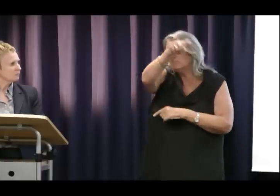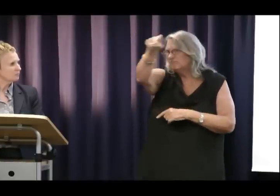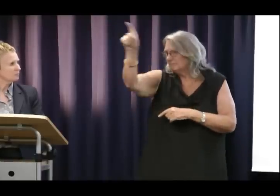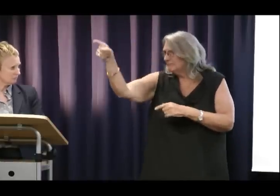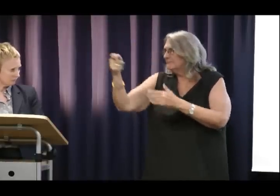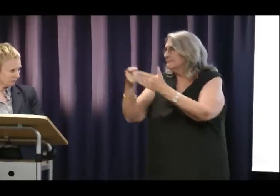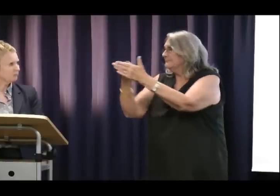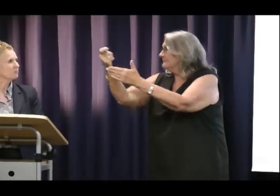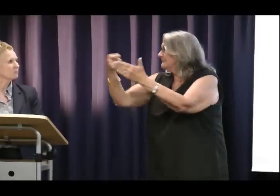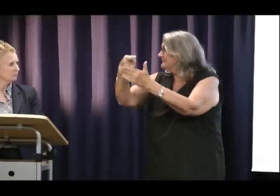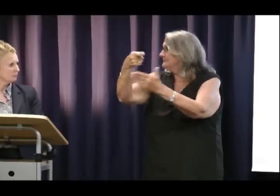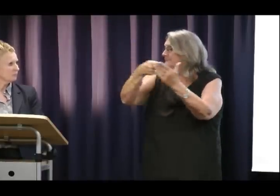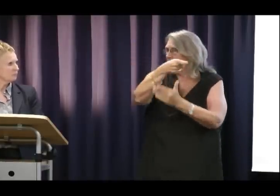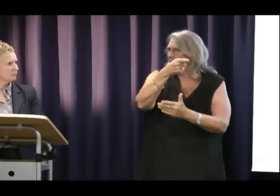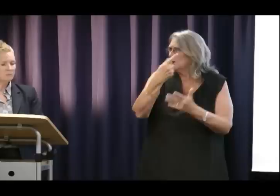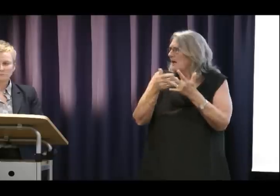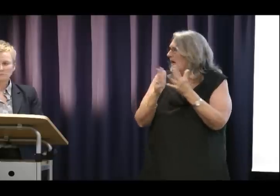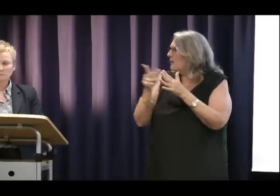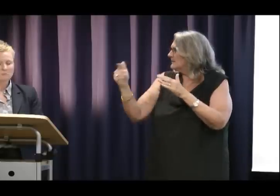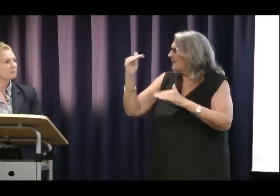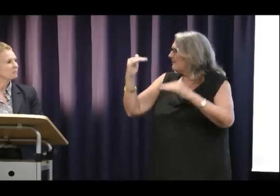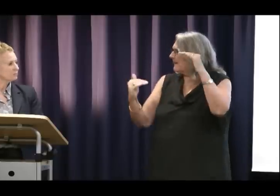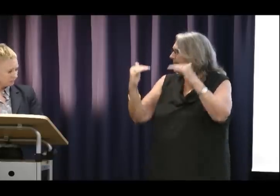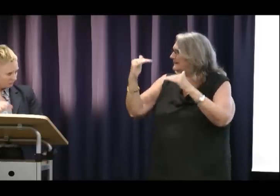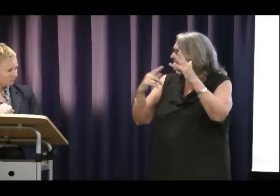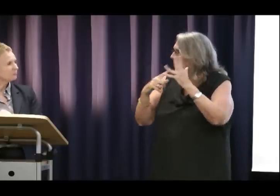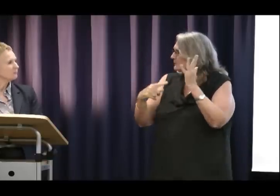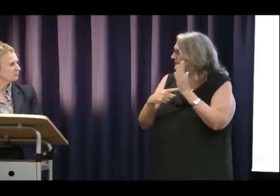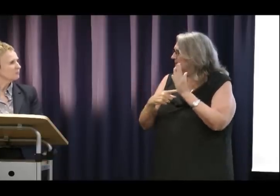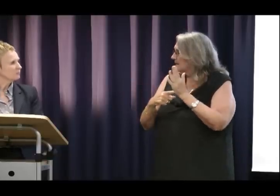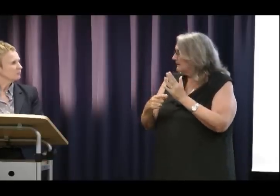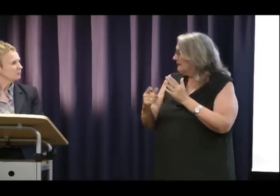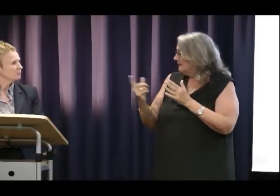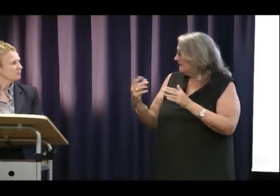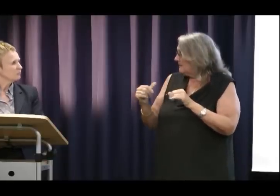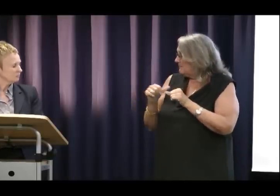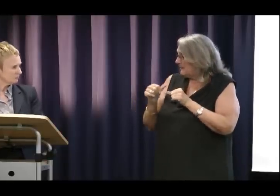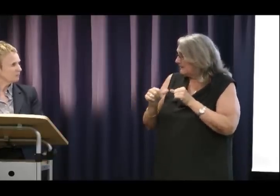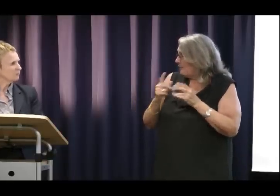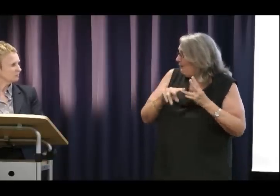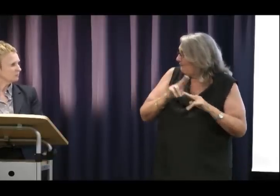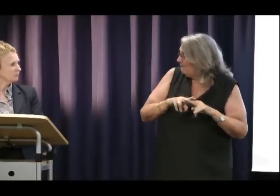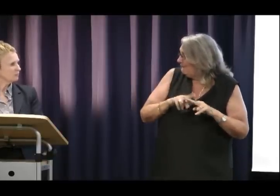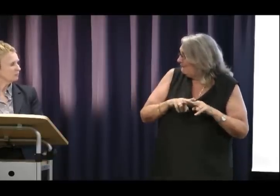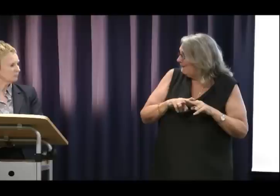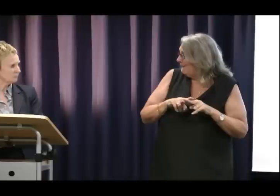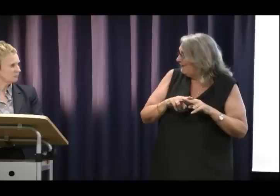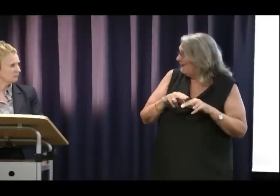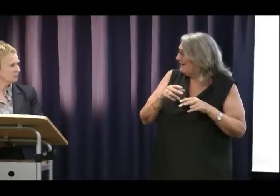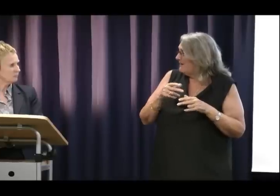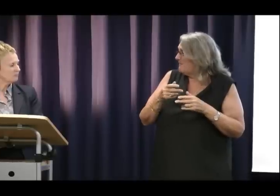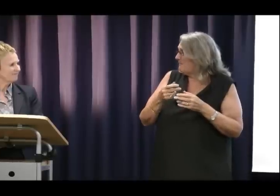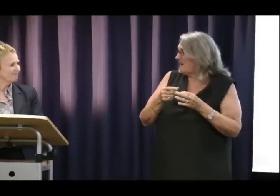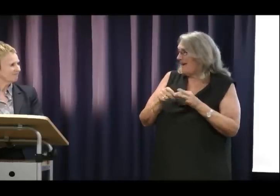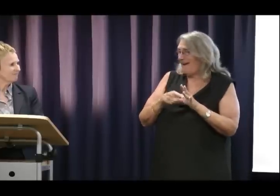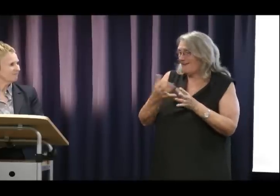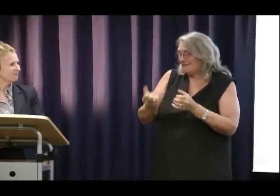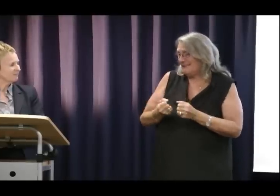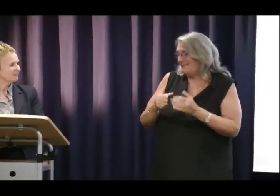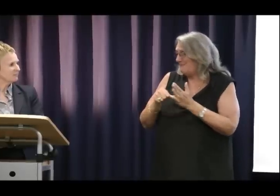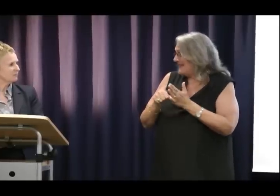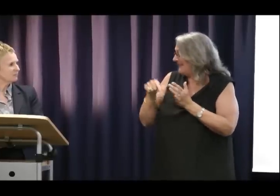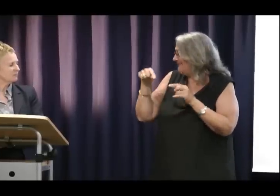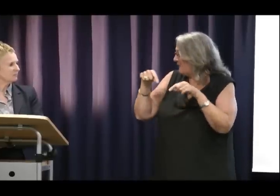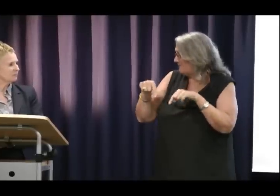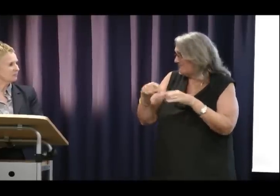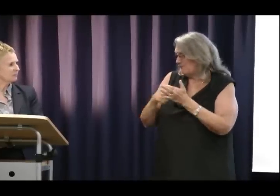offices within Victoria where you pay rent for those offices. How do you balance that out? Are you better off